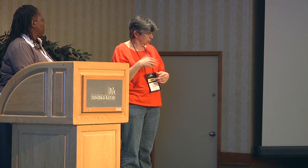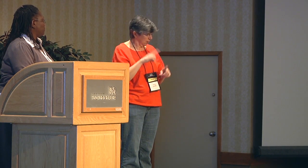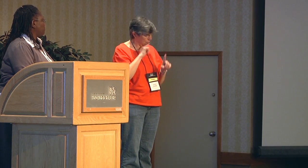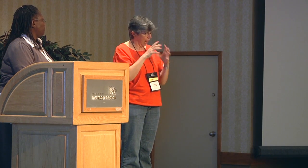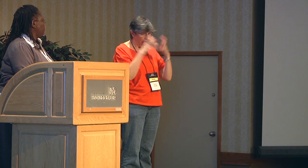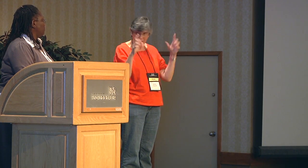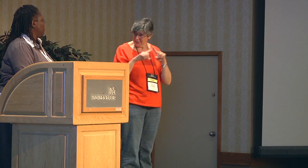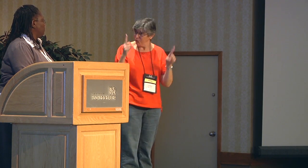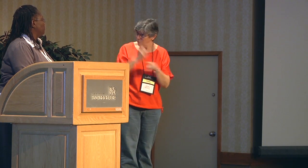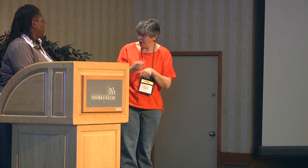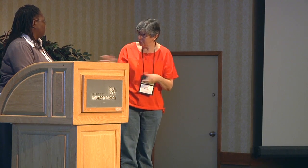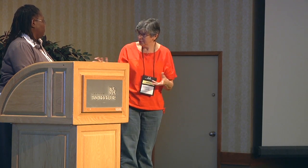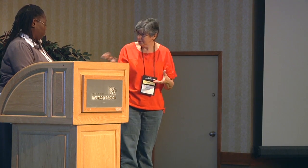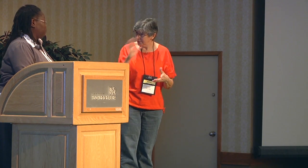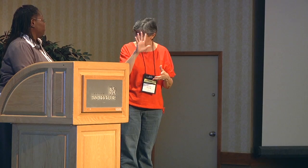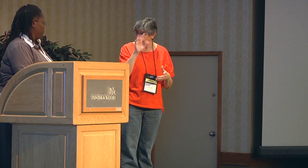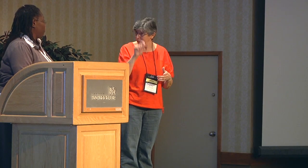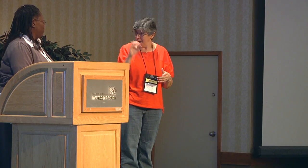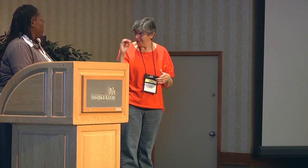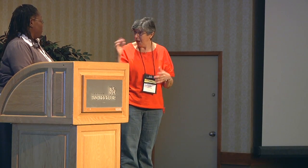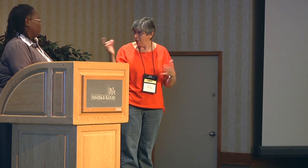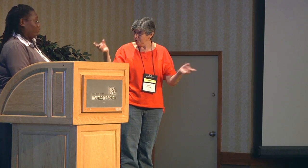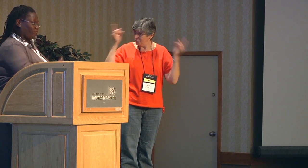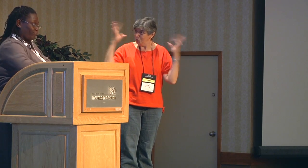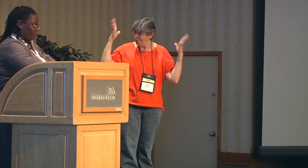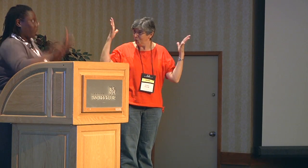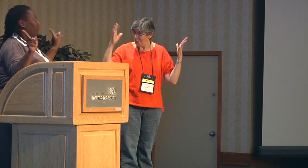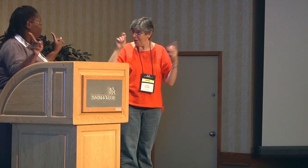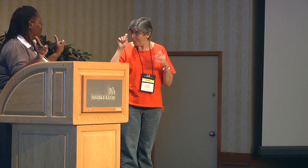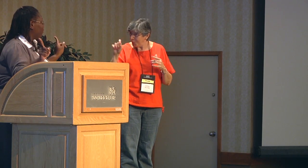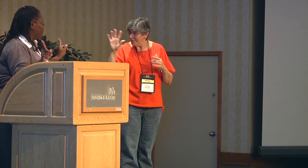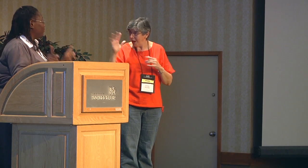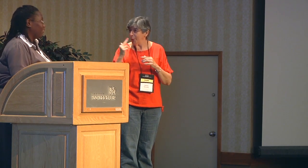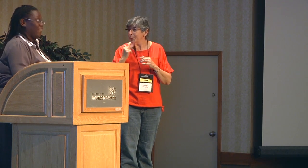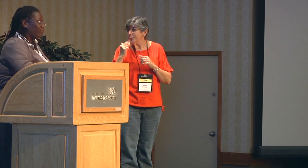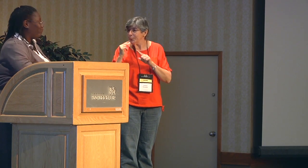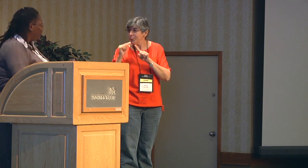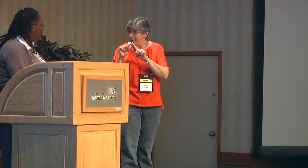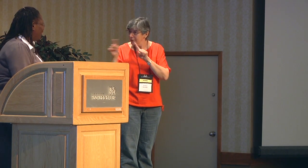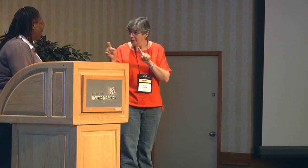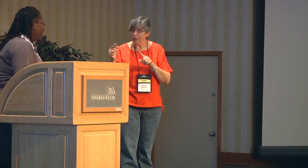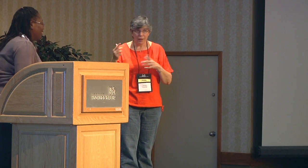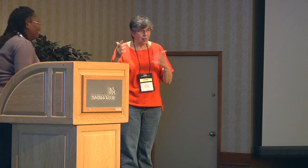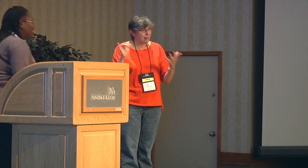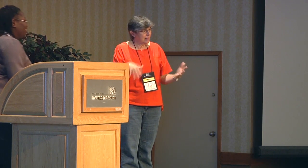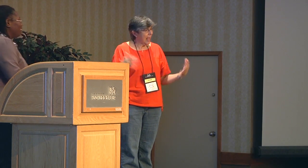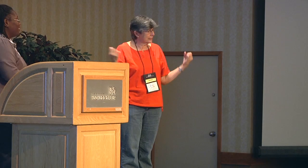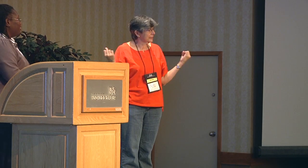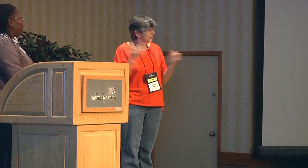particular experience. I mean, 0.5 and 5 is a big difference, right, Valerie? Yeah,